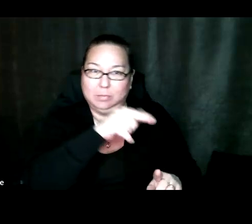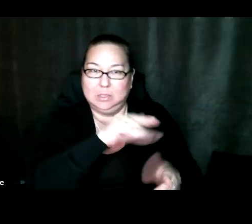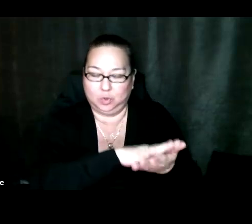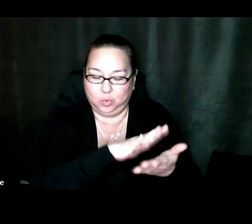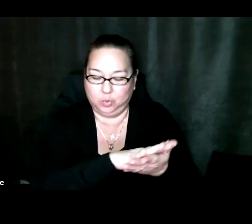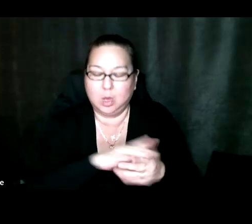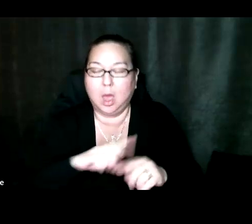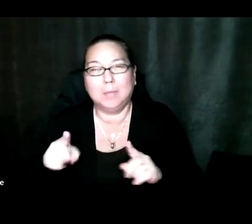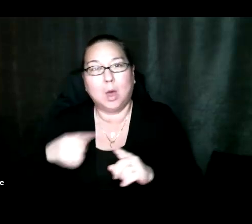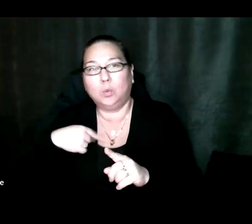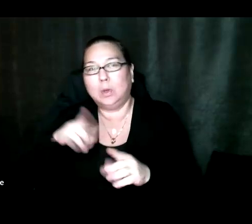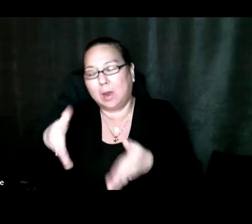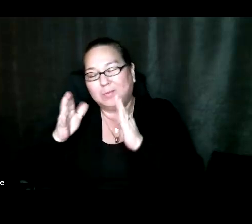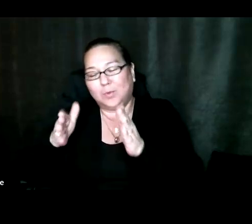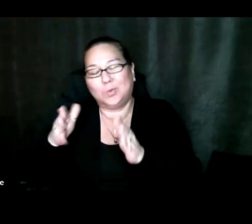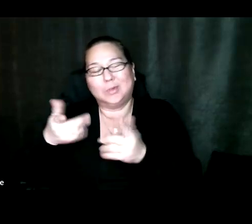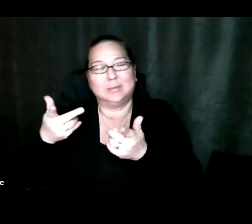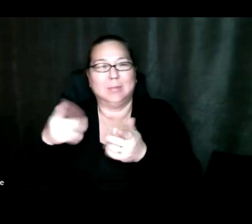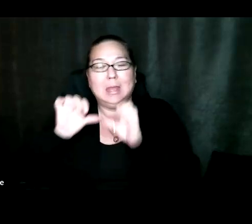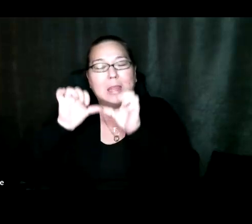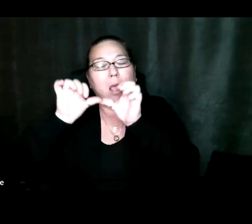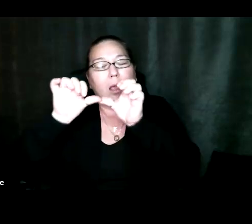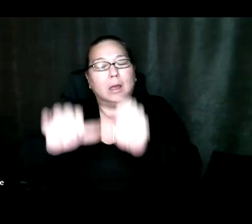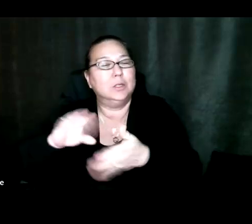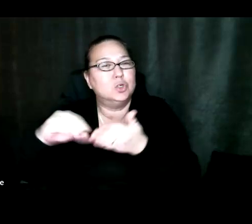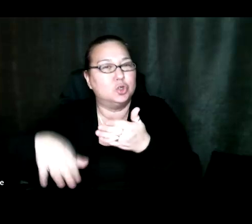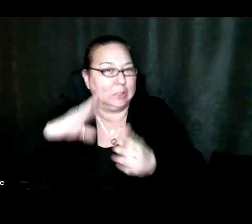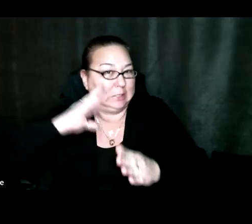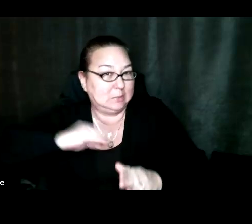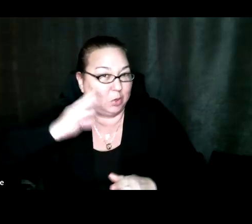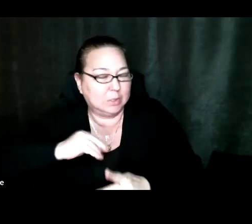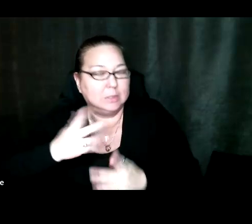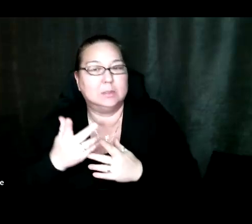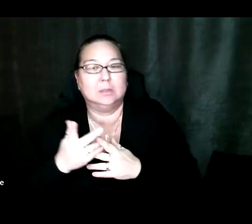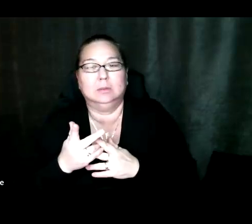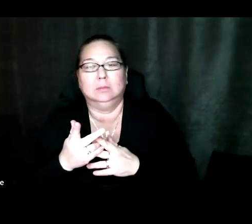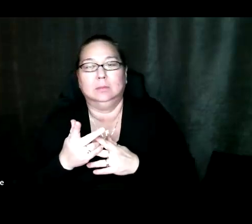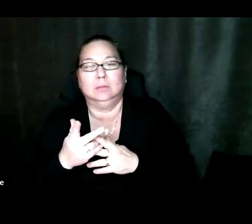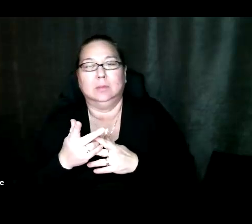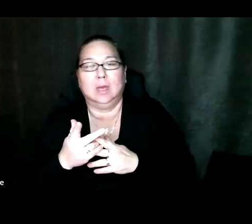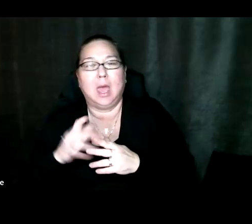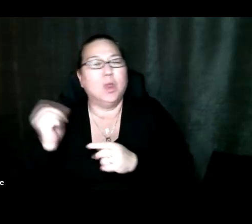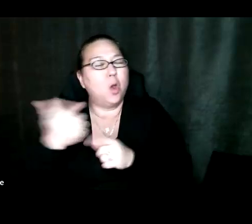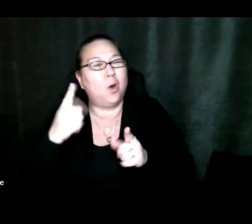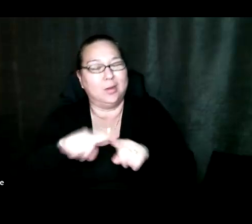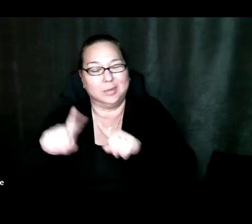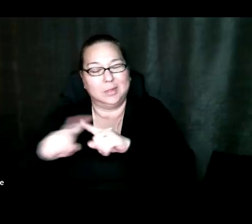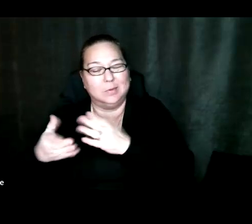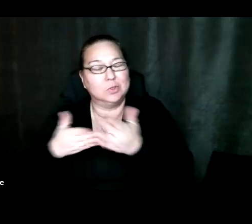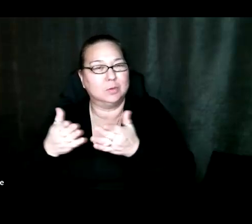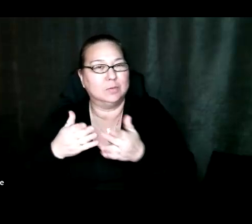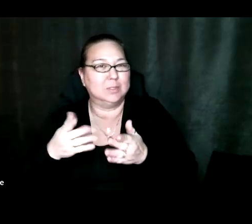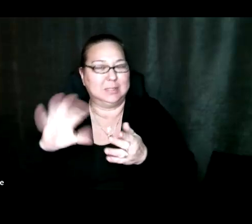focused on is ensuring continuity in the student experience, and that all of those services that wrap around the student